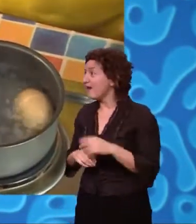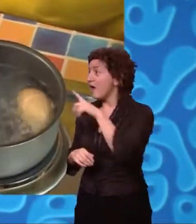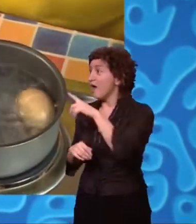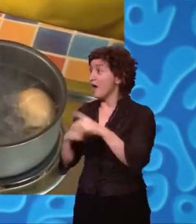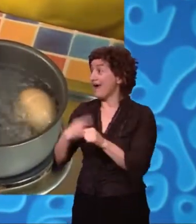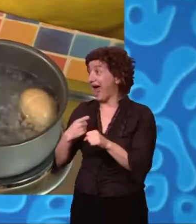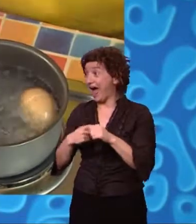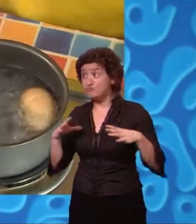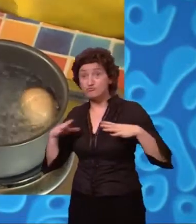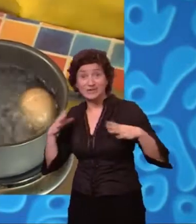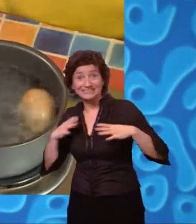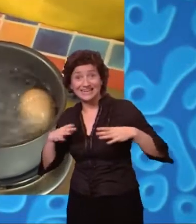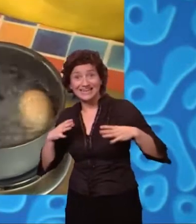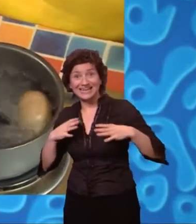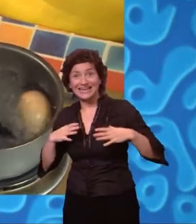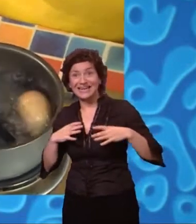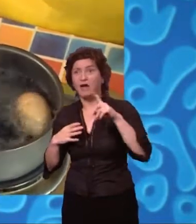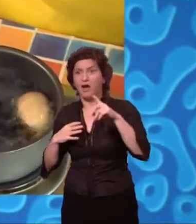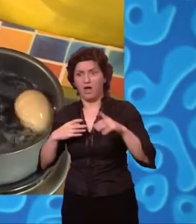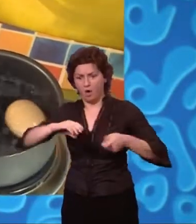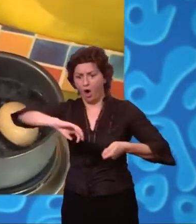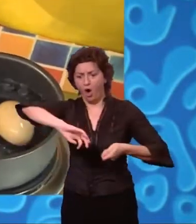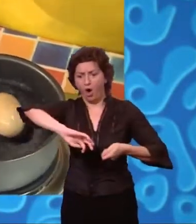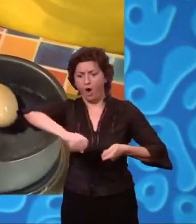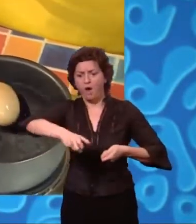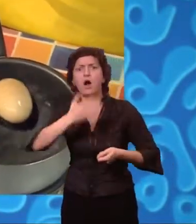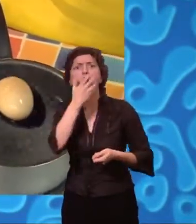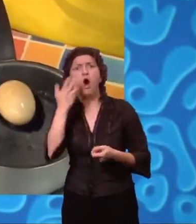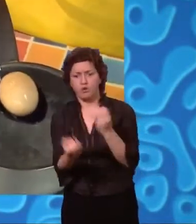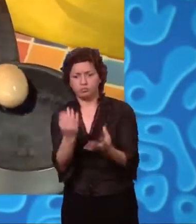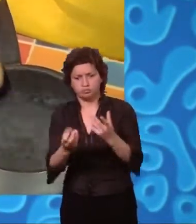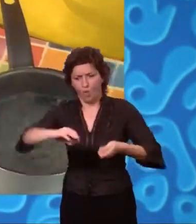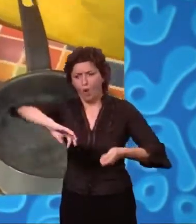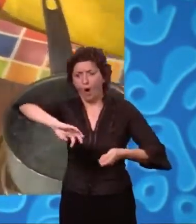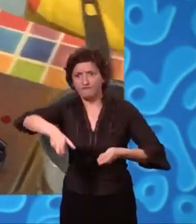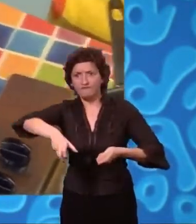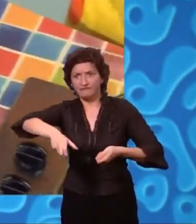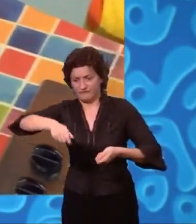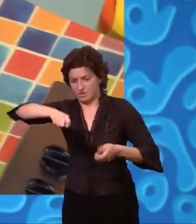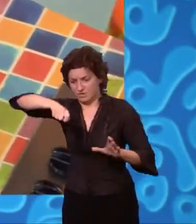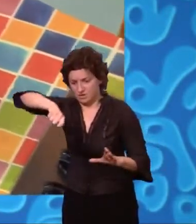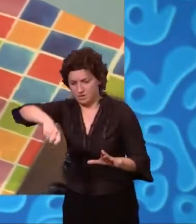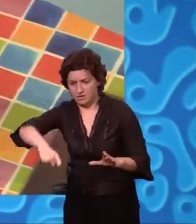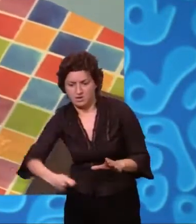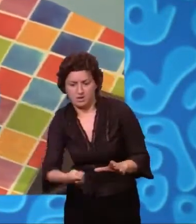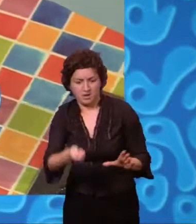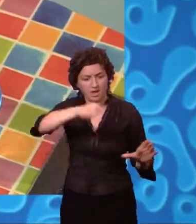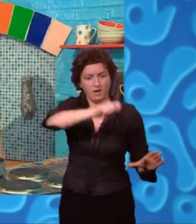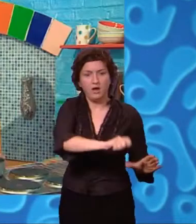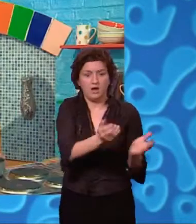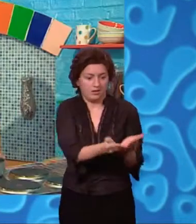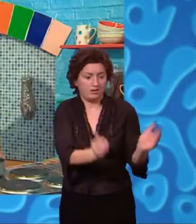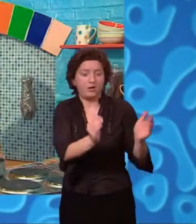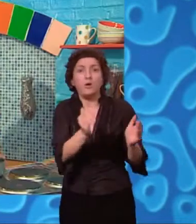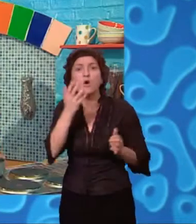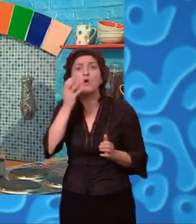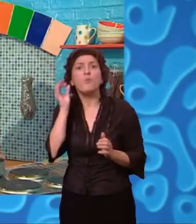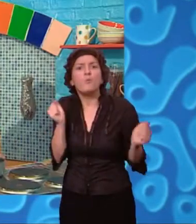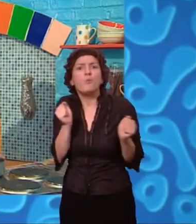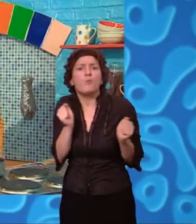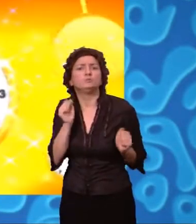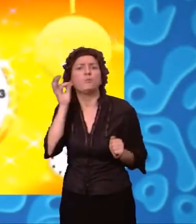heat. And I'll put the egg into a bowl of cold water until it's cool enough to